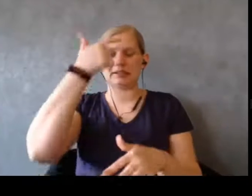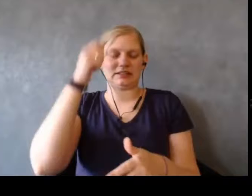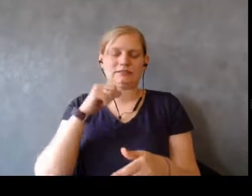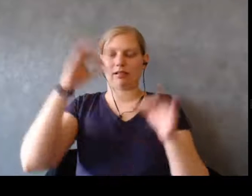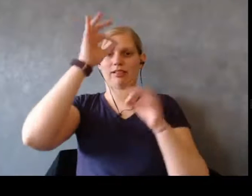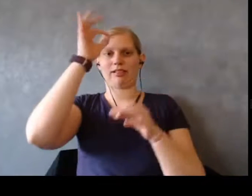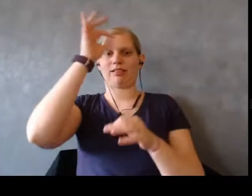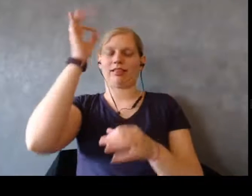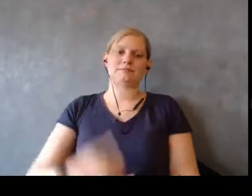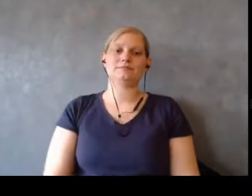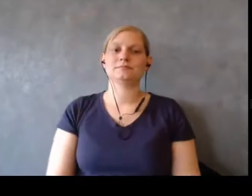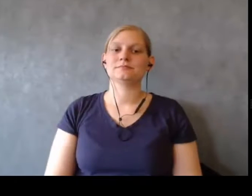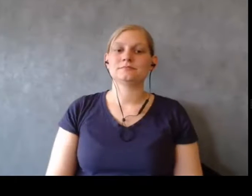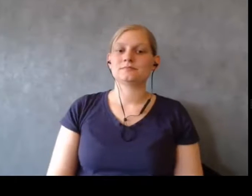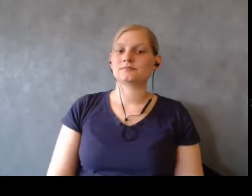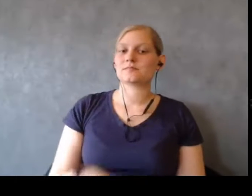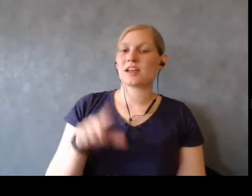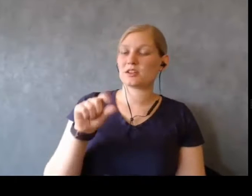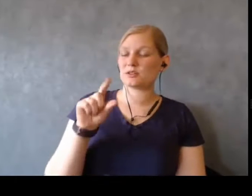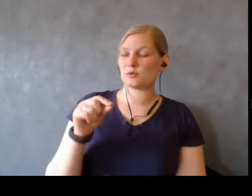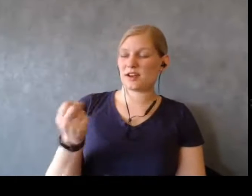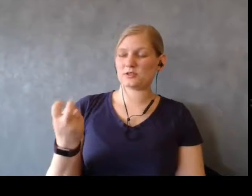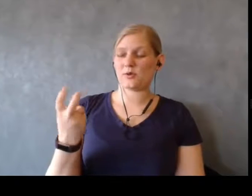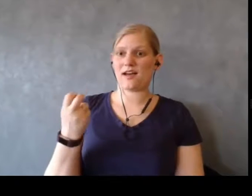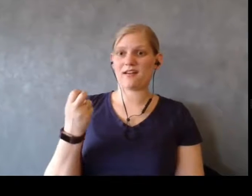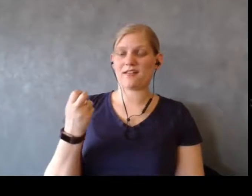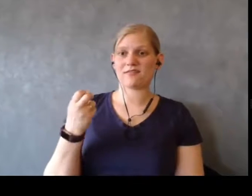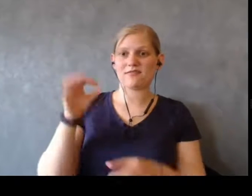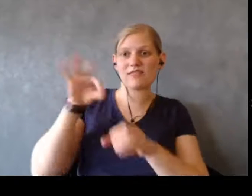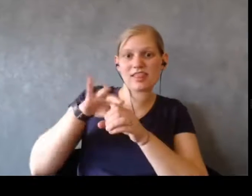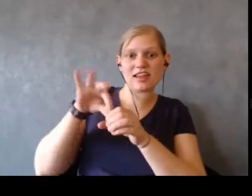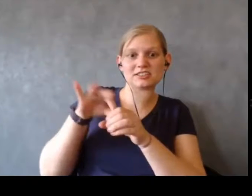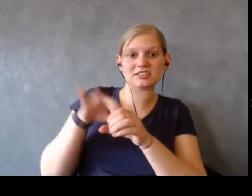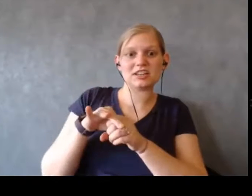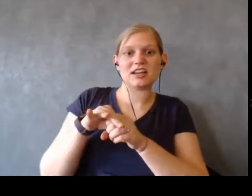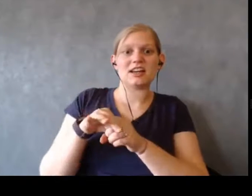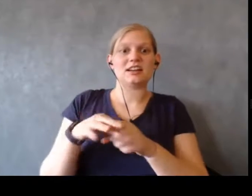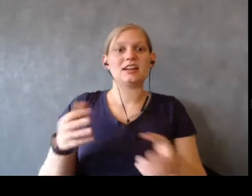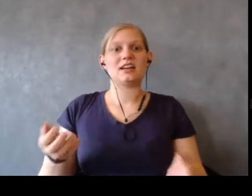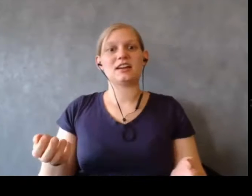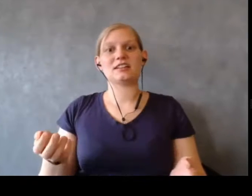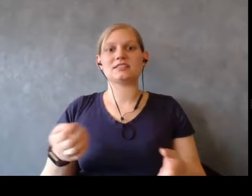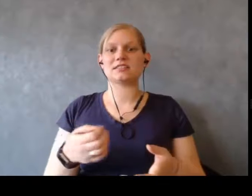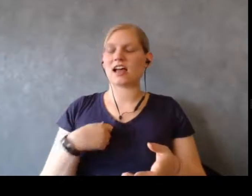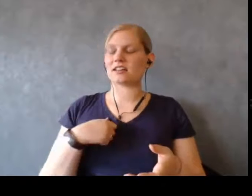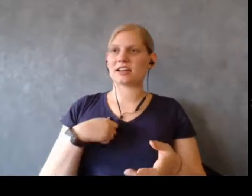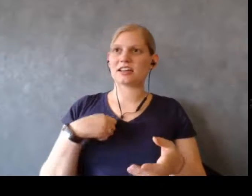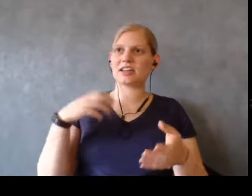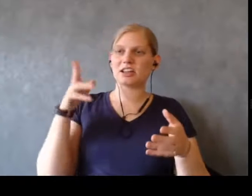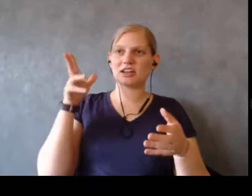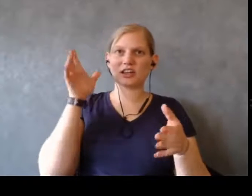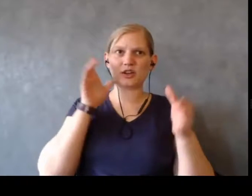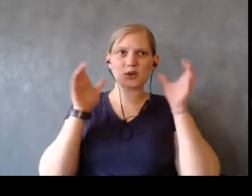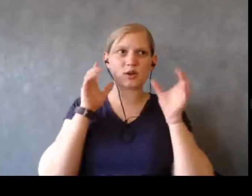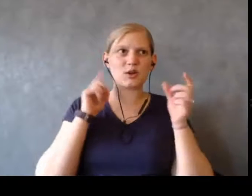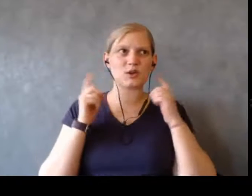2012 election season was particularly painful for me to hear phrases like legitimate rape, rape shutdown mechanisms,